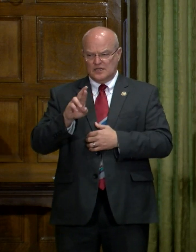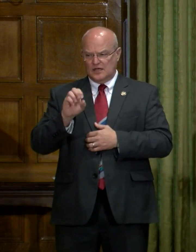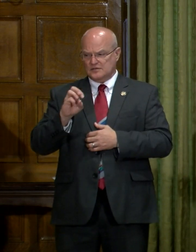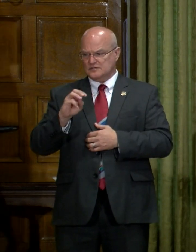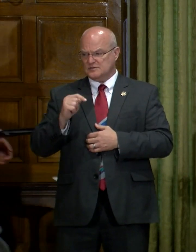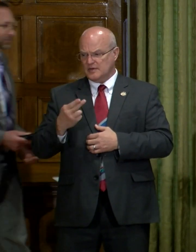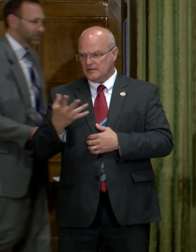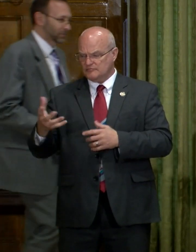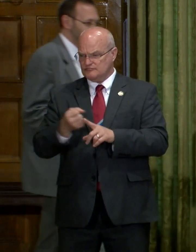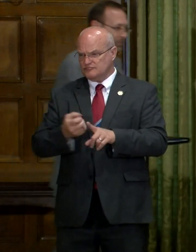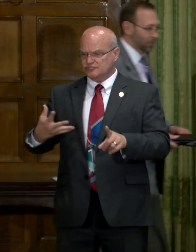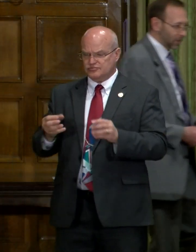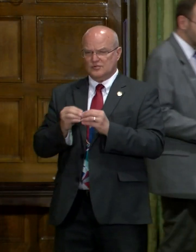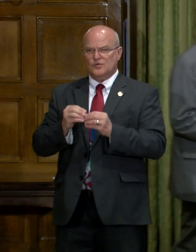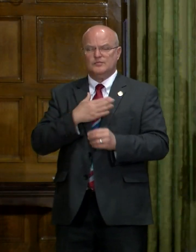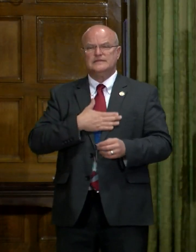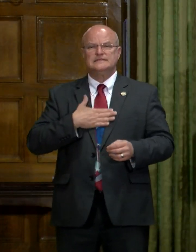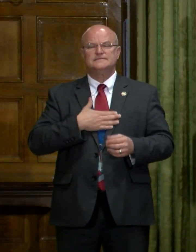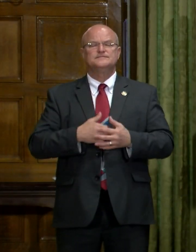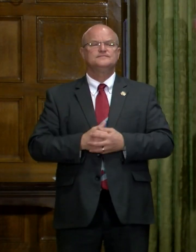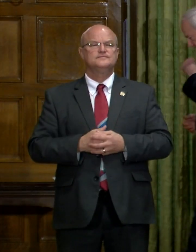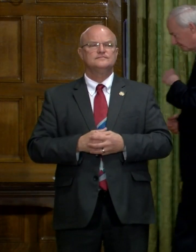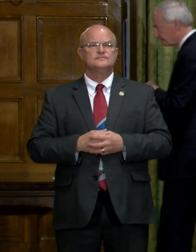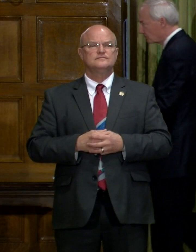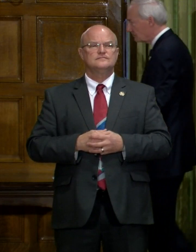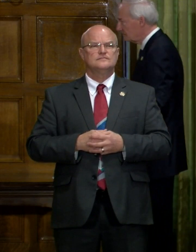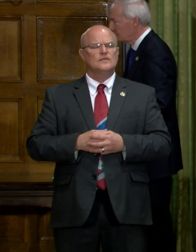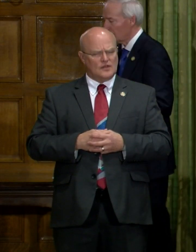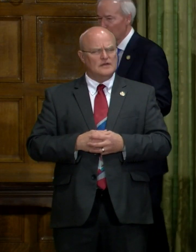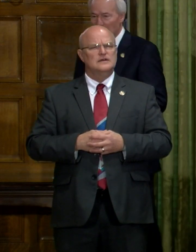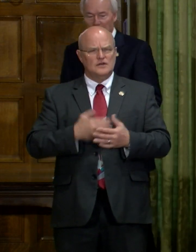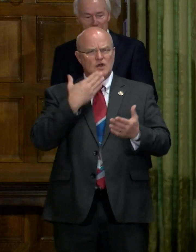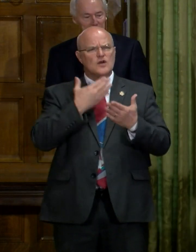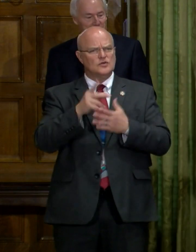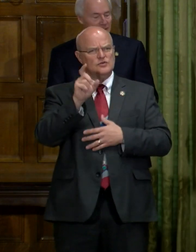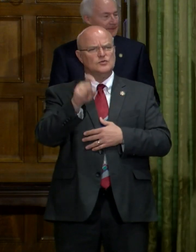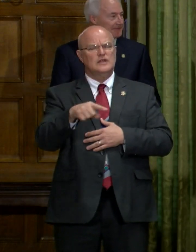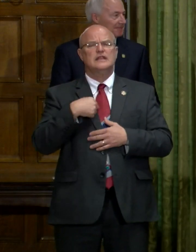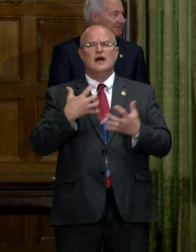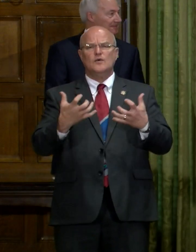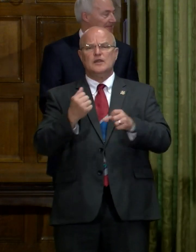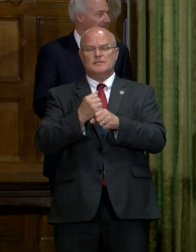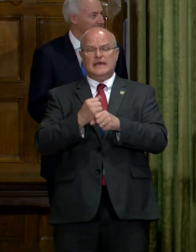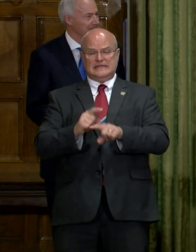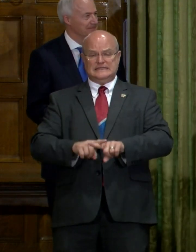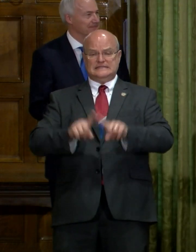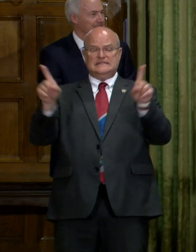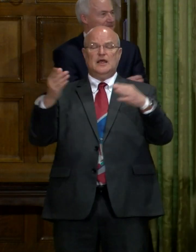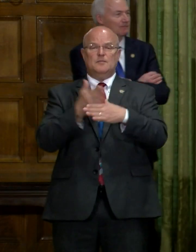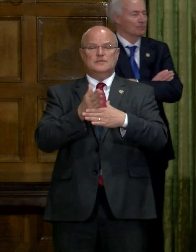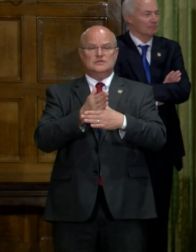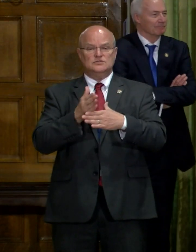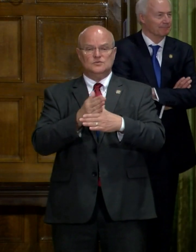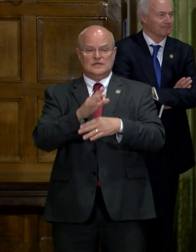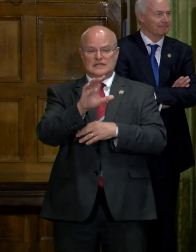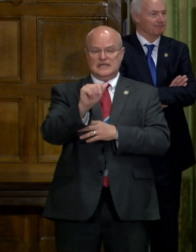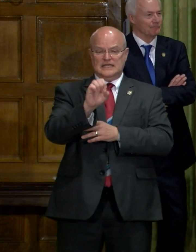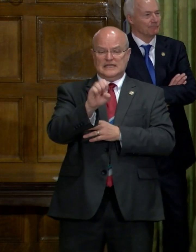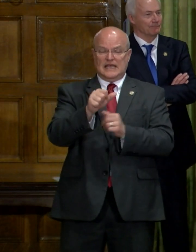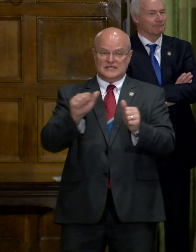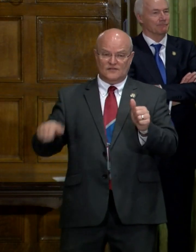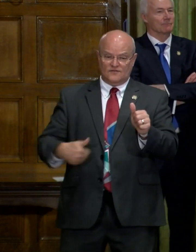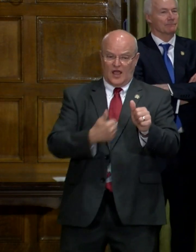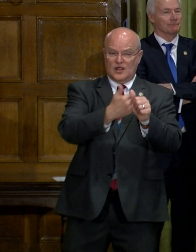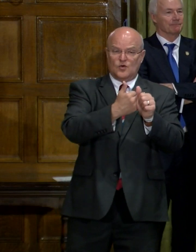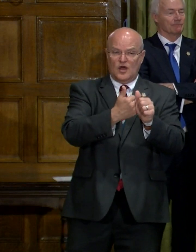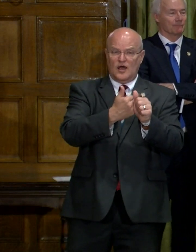you probably want to elaborate a little bit. Yeah, thank you. That's a really good question. And I want to make a distinction between case